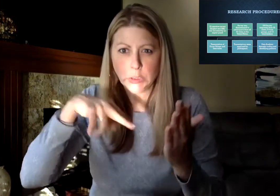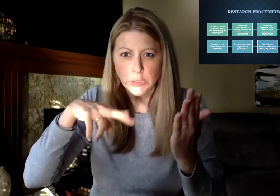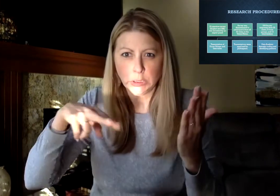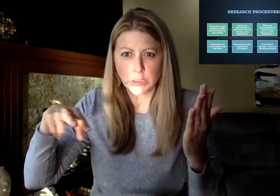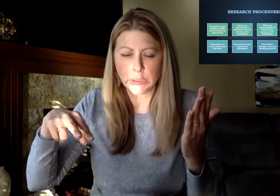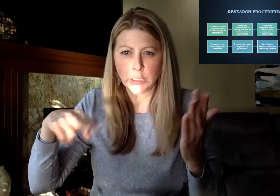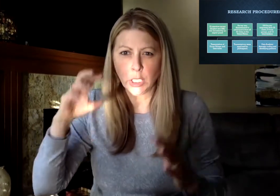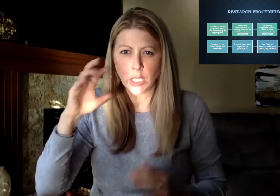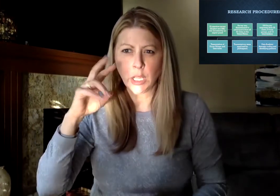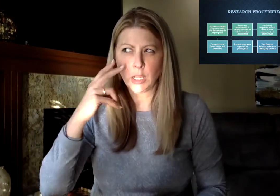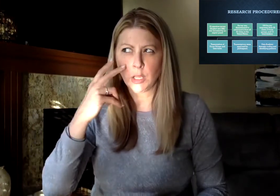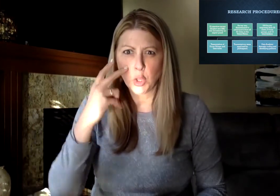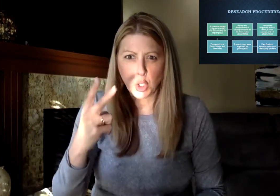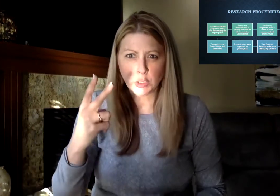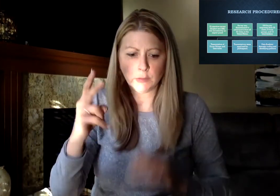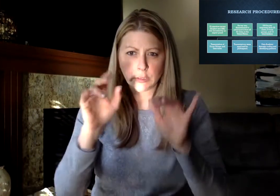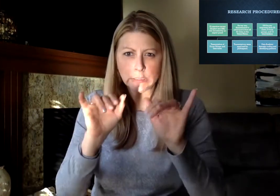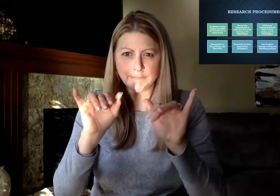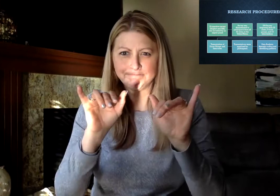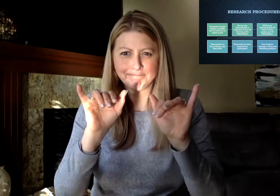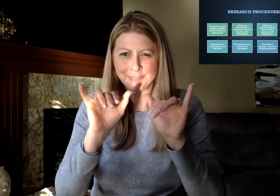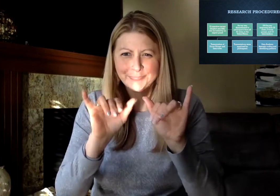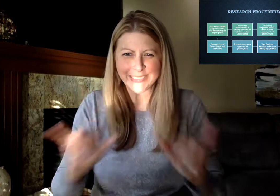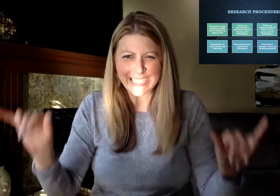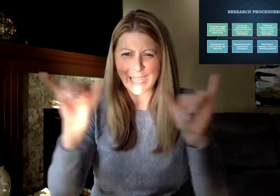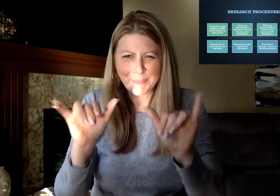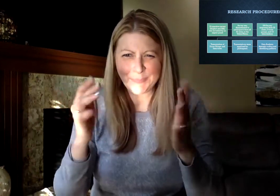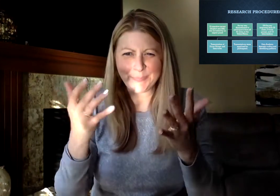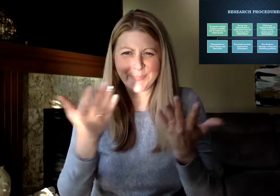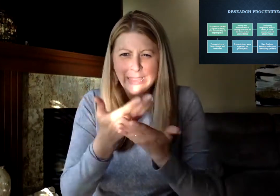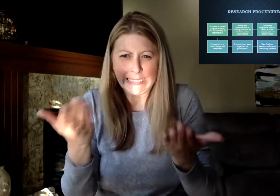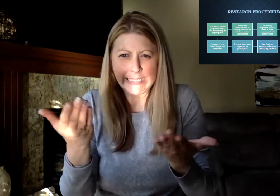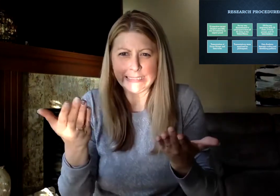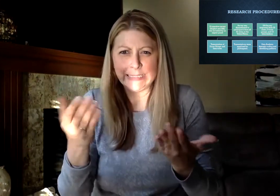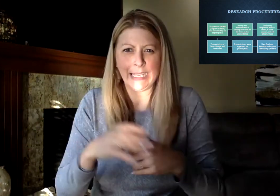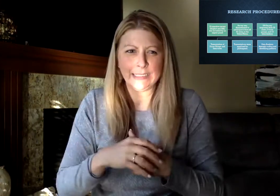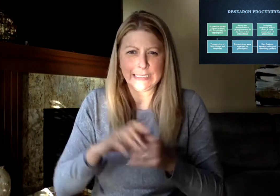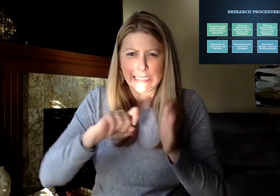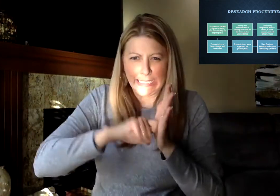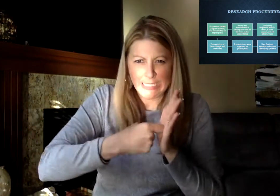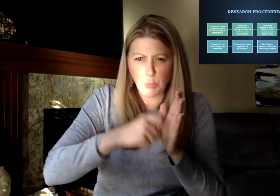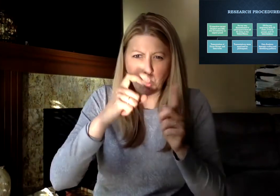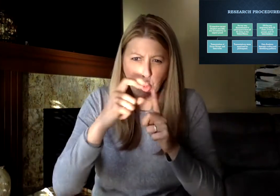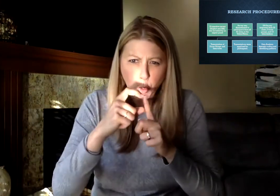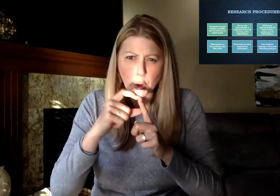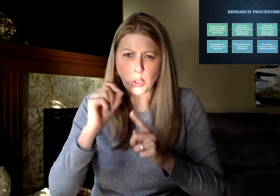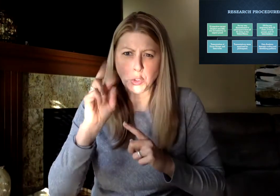it. I read through it. I was looking for some, patterns, some similarities, some things, some keywords